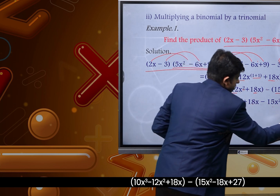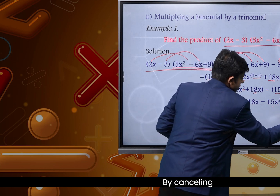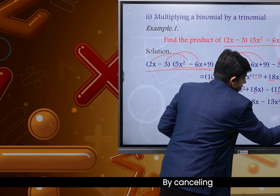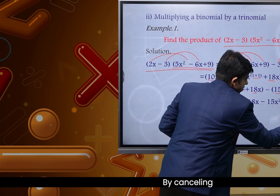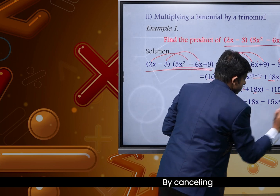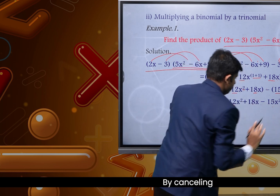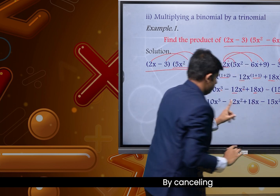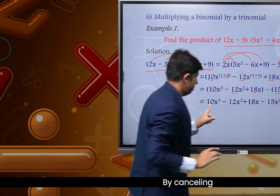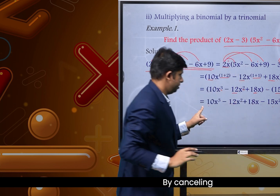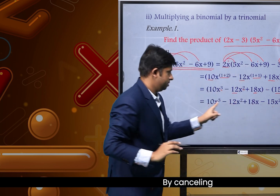By cancelling,